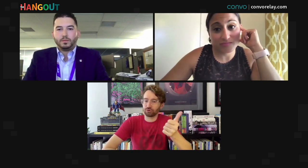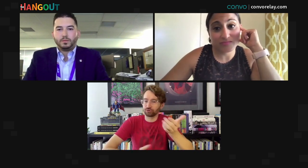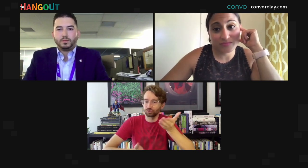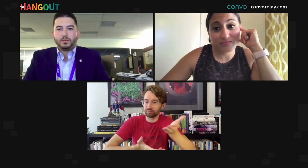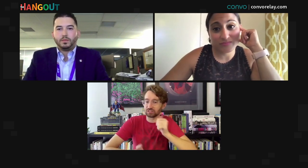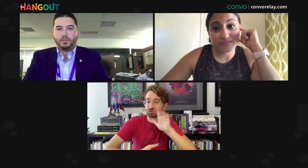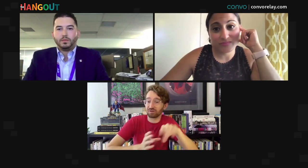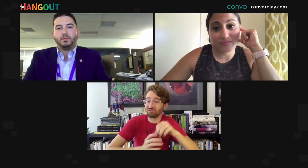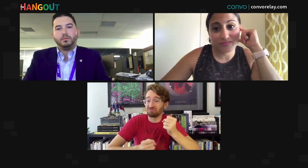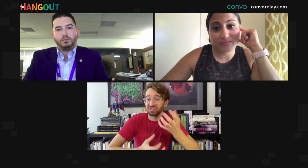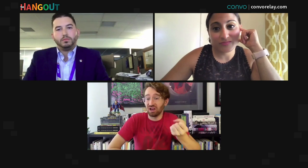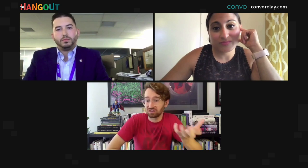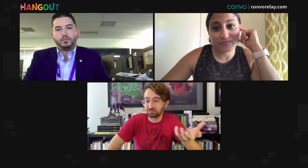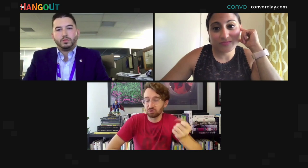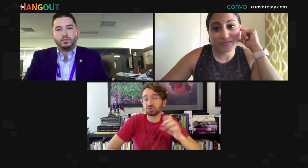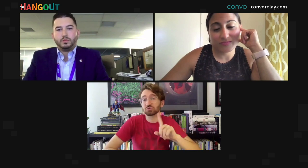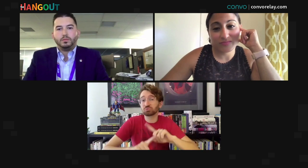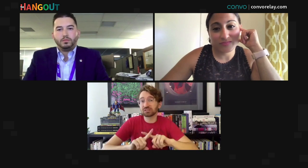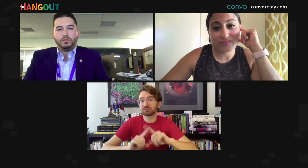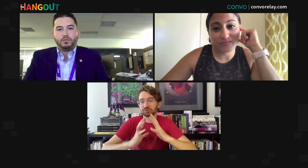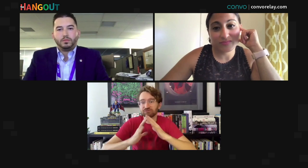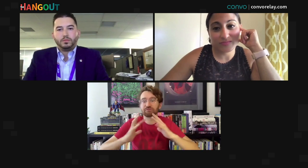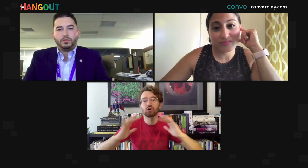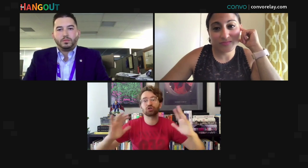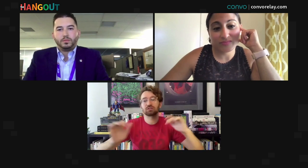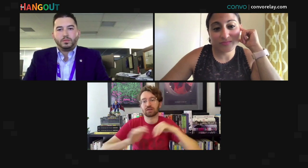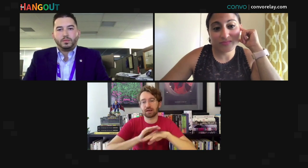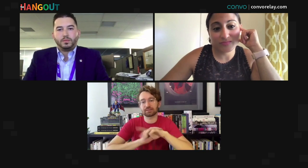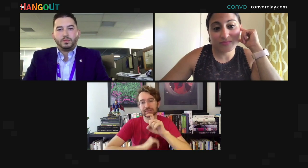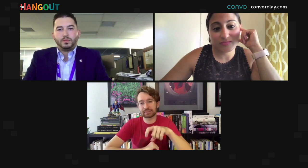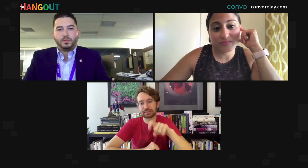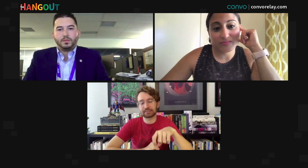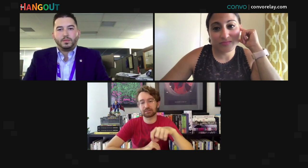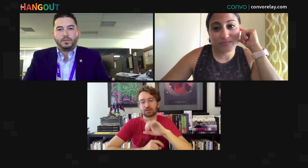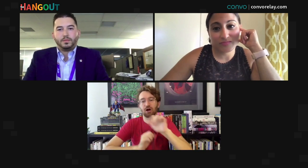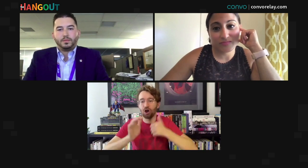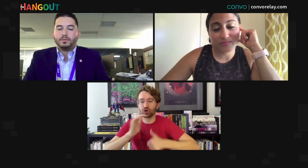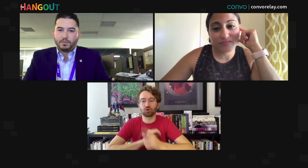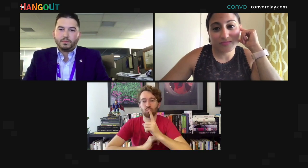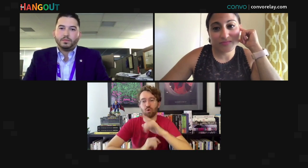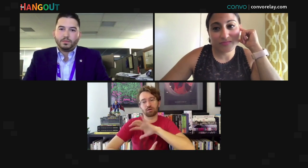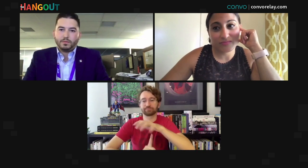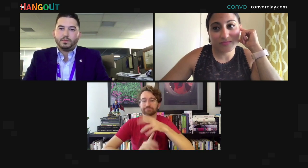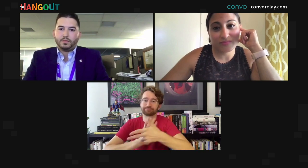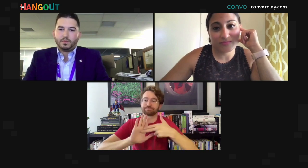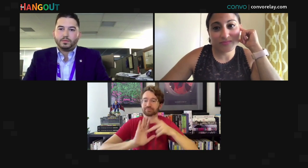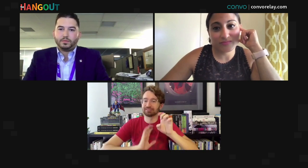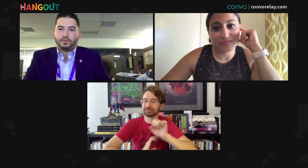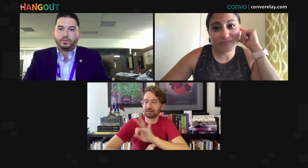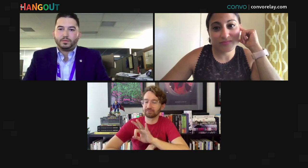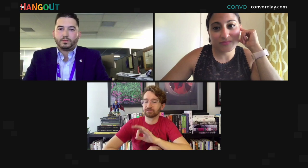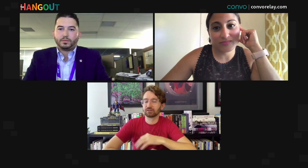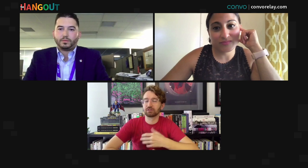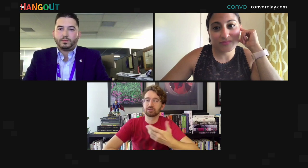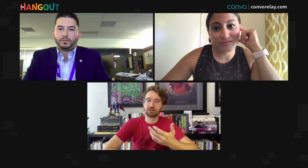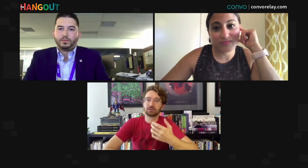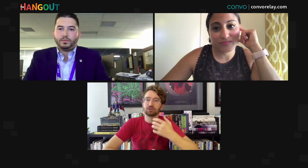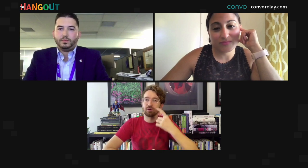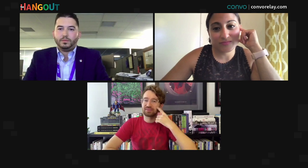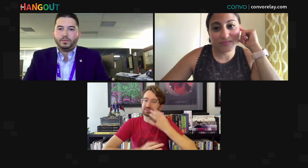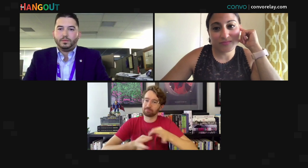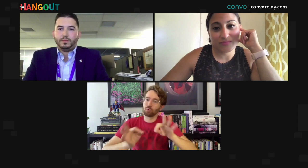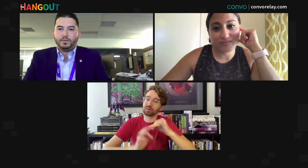need live captioning. And there are other services that don't involve signs. So there's such diverse access needs under one